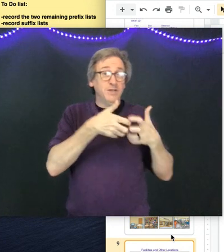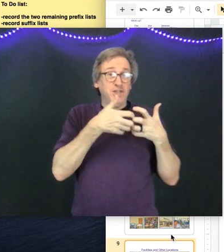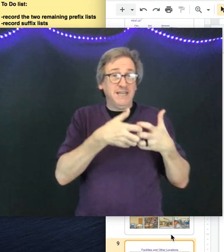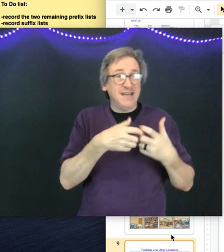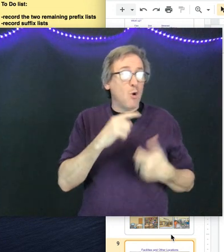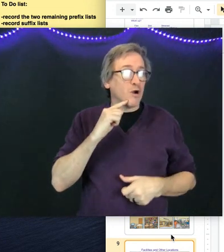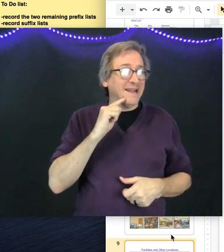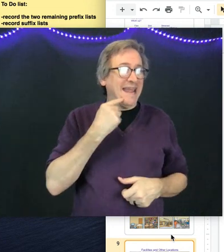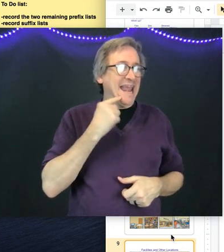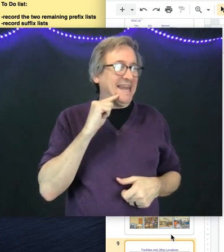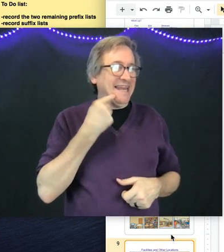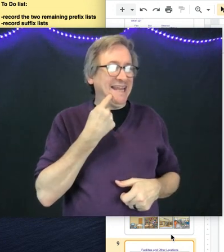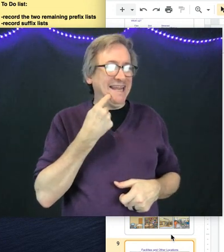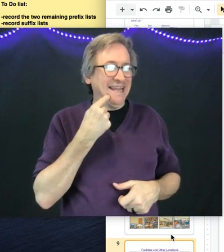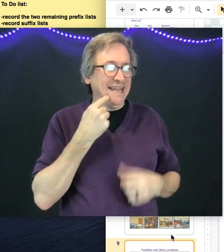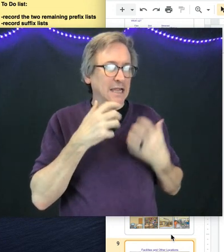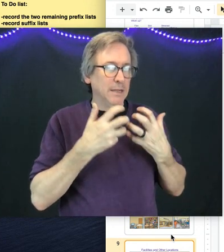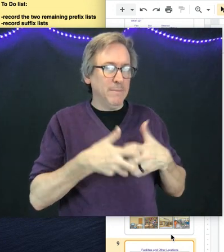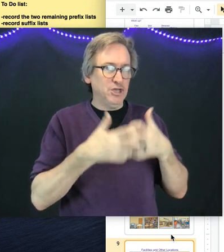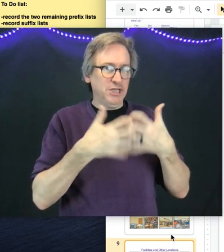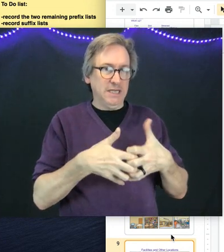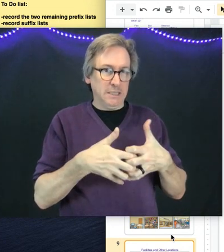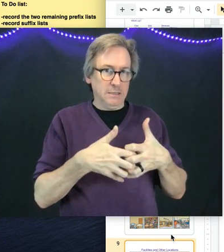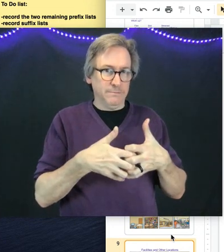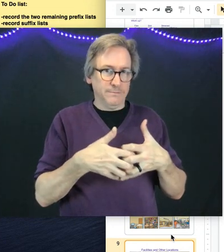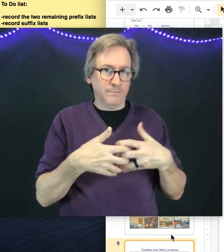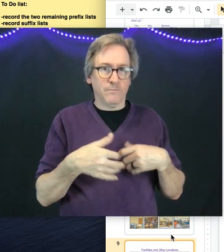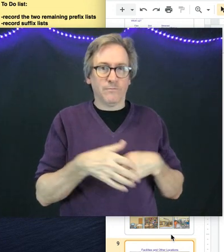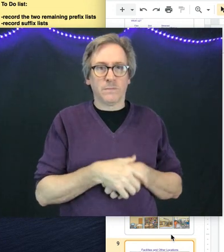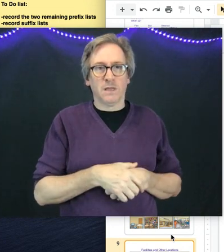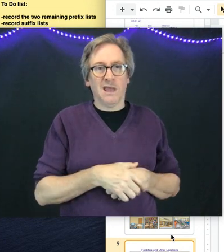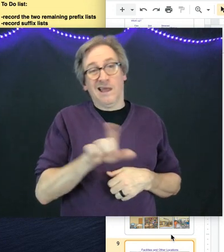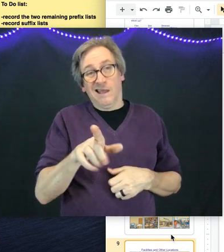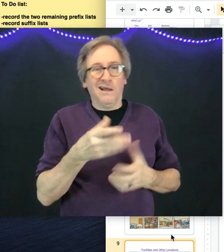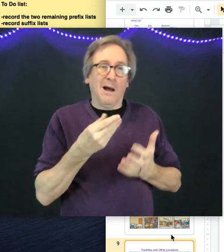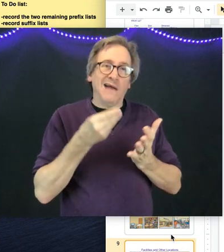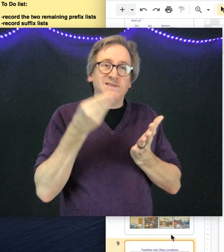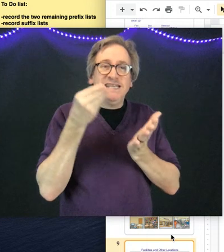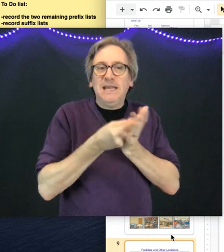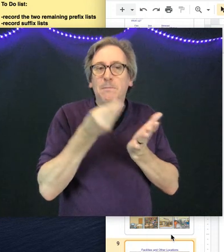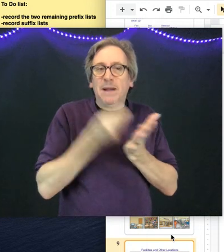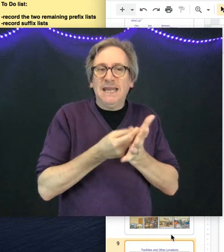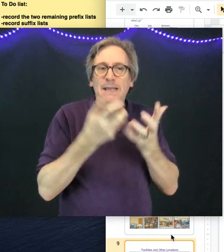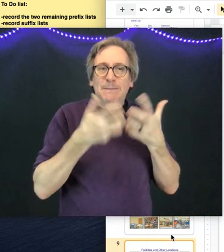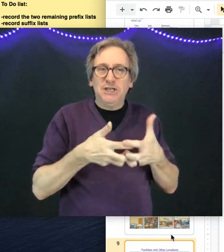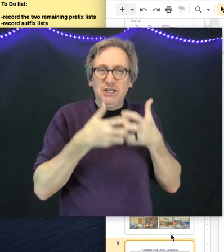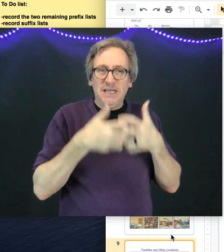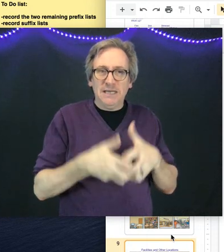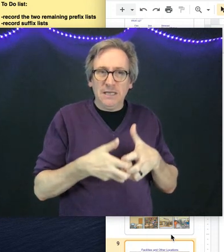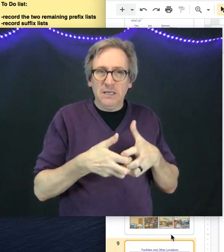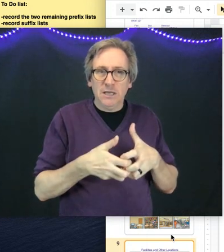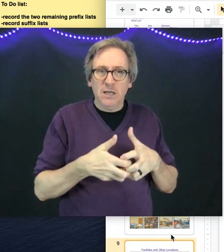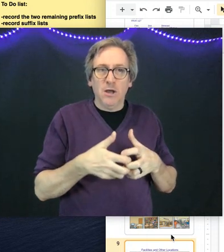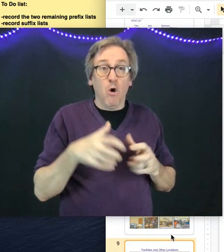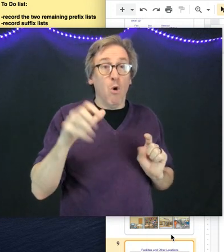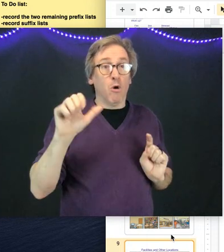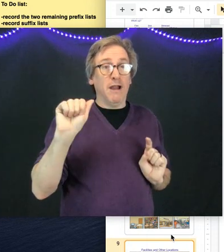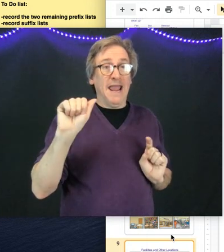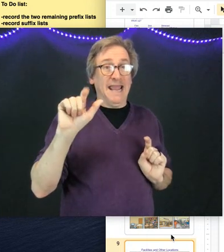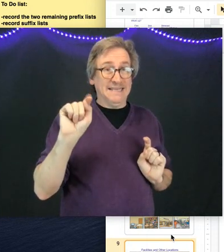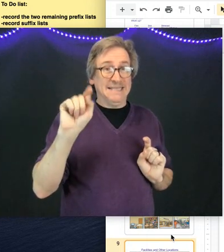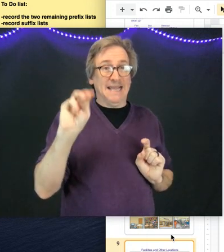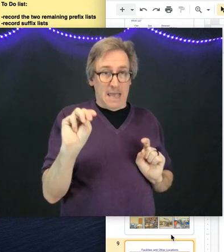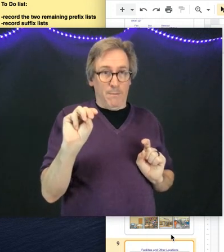Food machine or candy machine. I've seen money machine